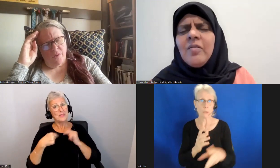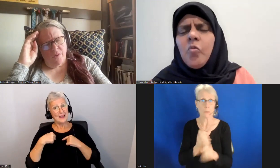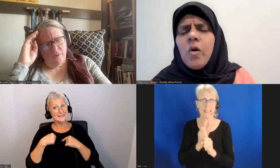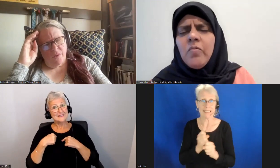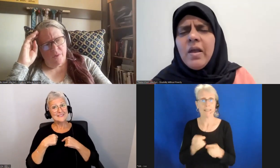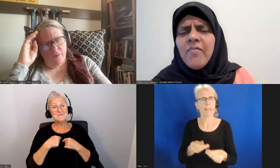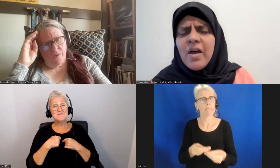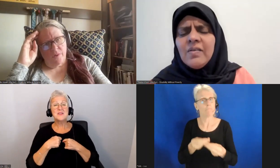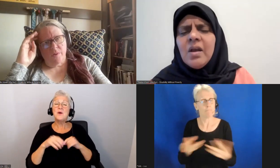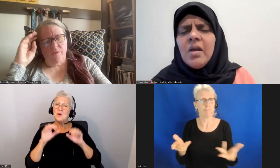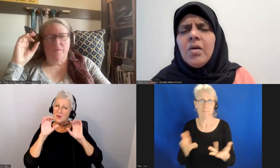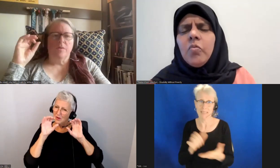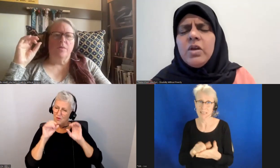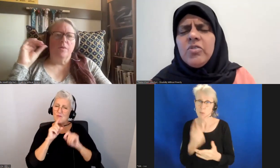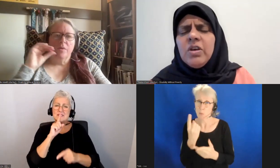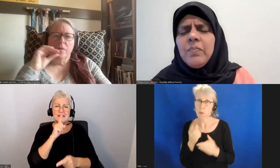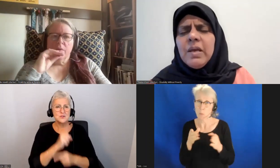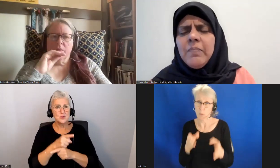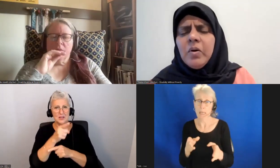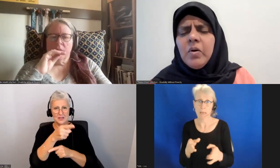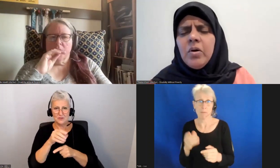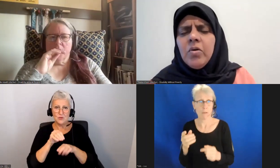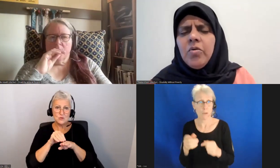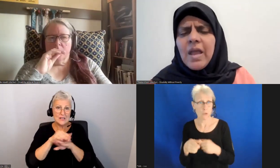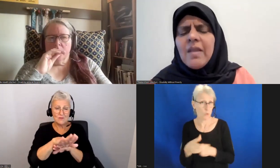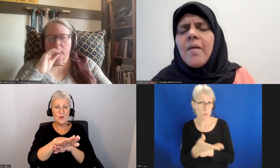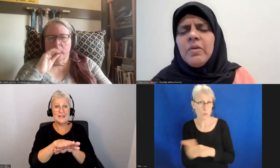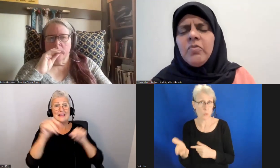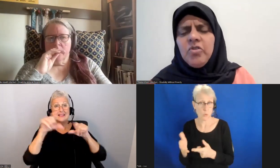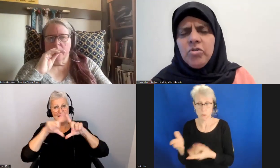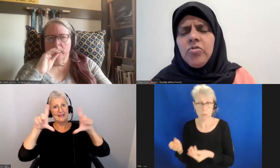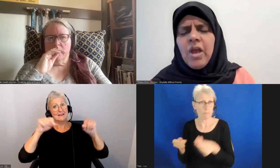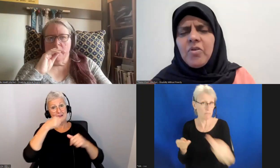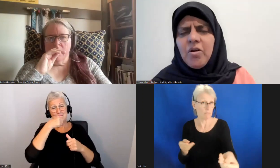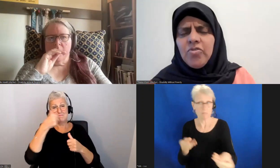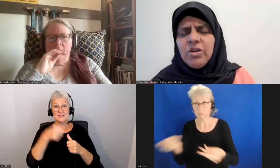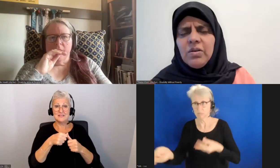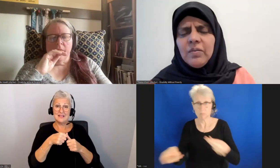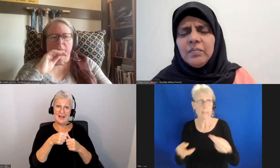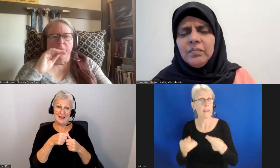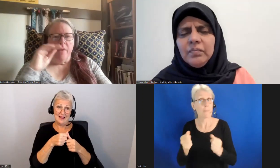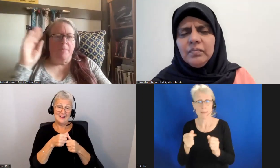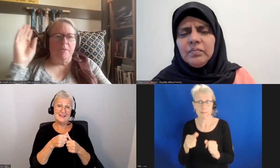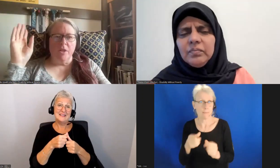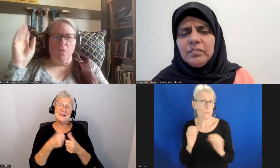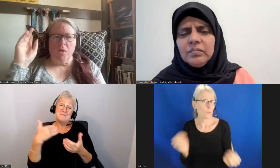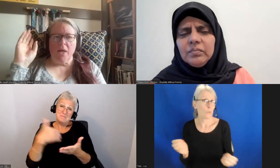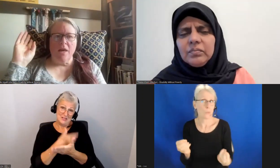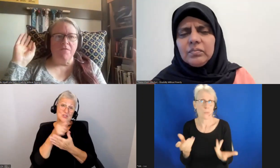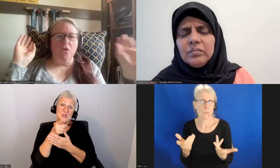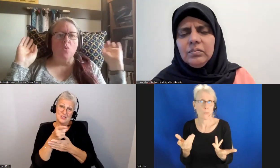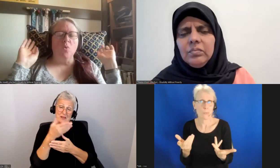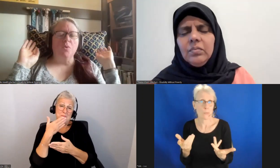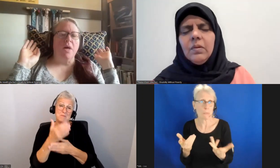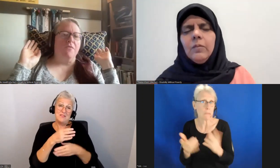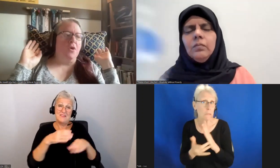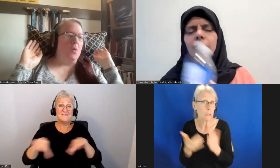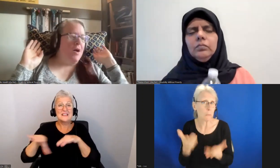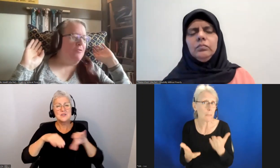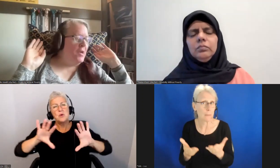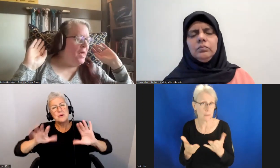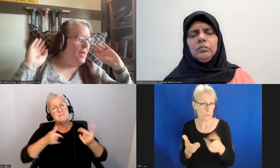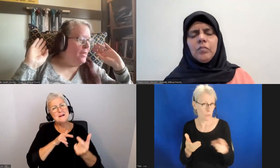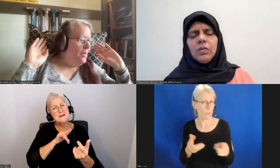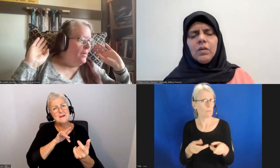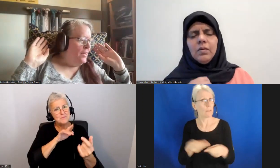because that's one way of us reaching people who cannot be reached through technology. absolutely.